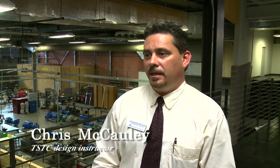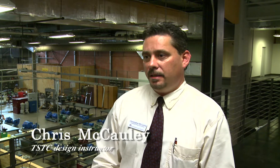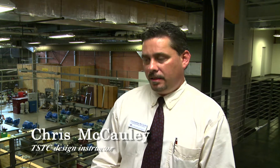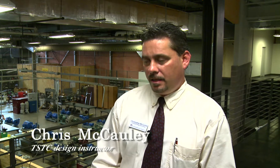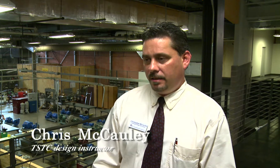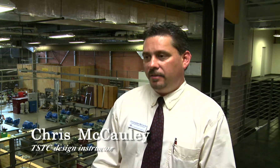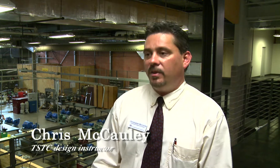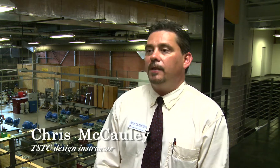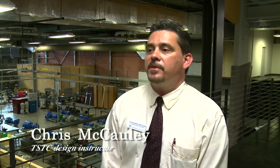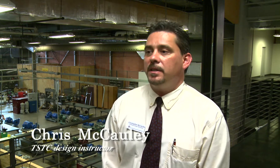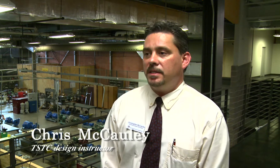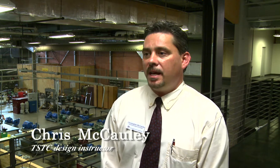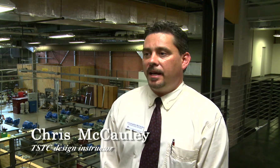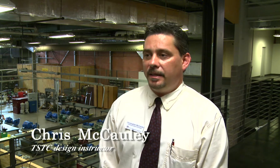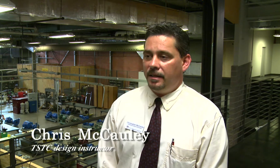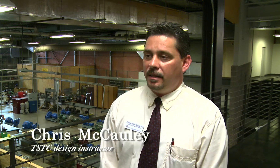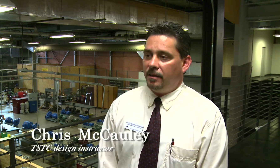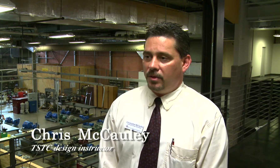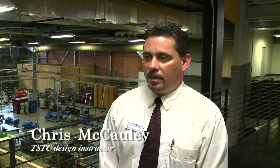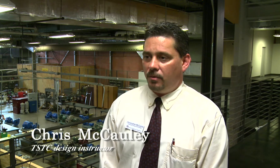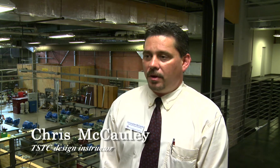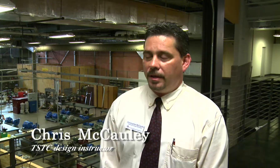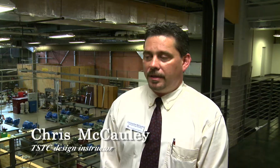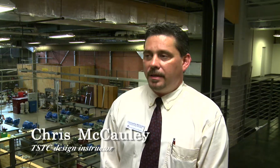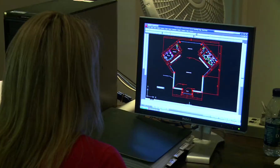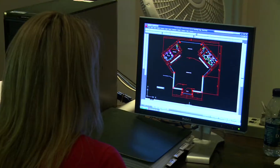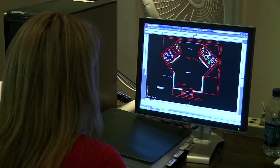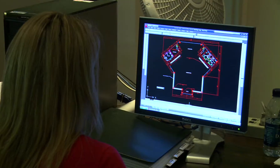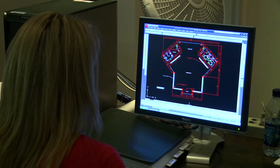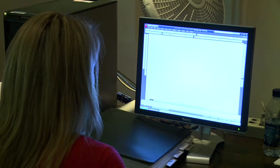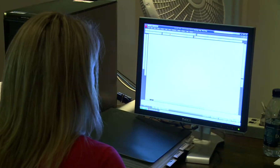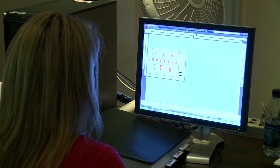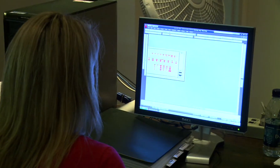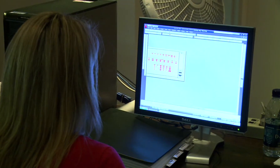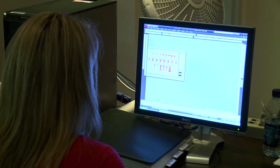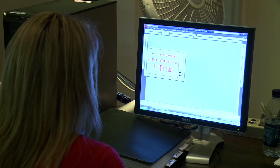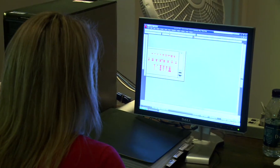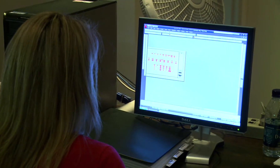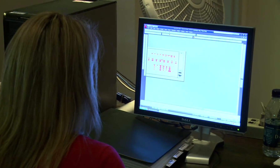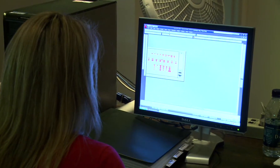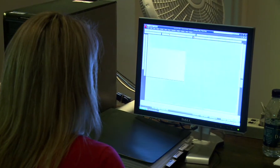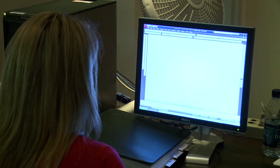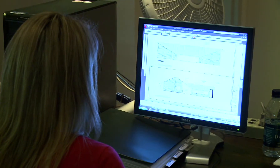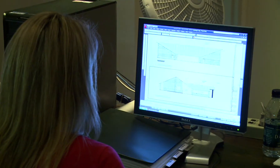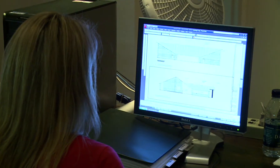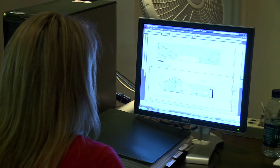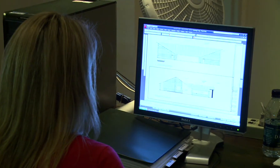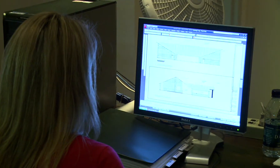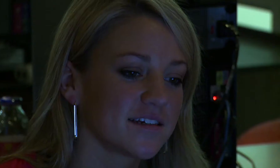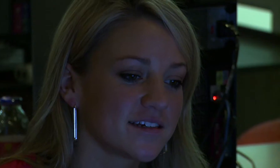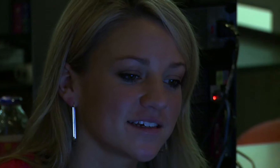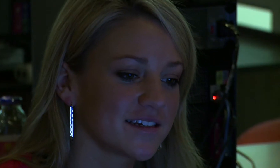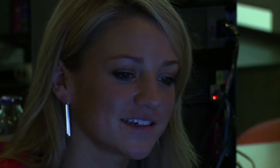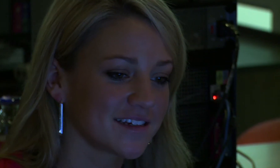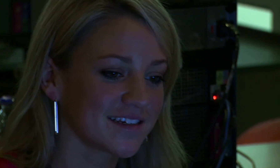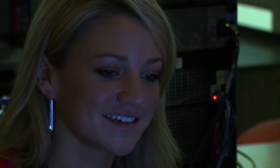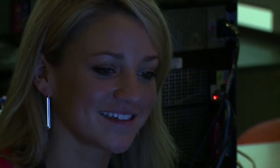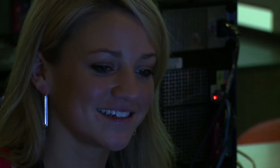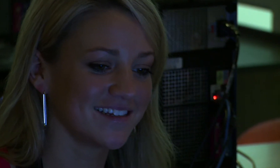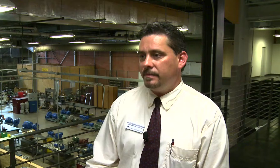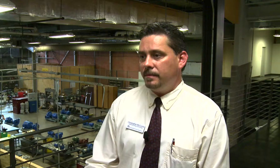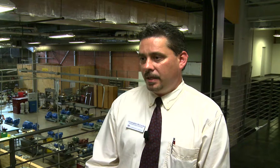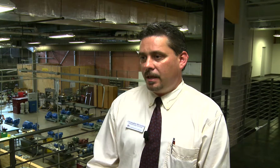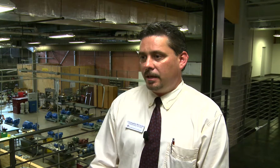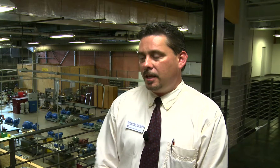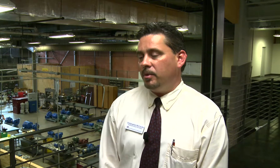project and develop the design of what they wanted. So through a series of follow-up meetings, we were able to